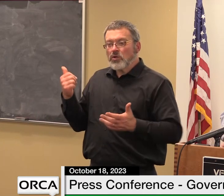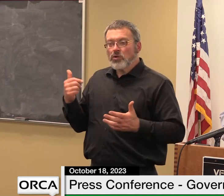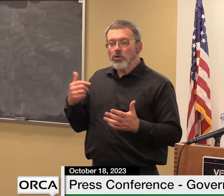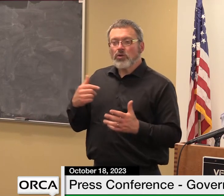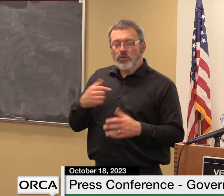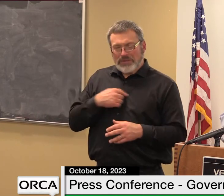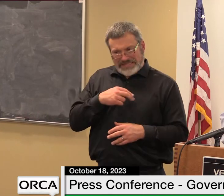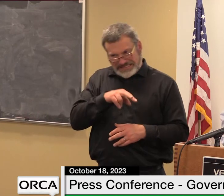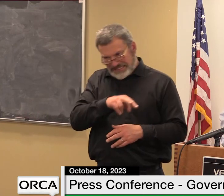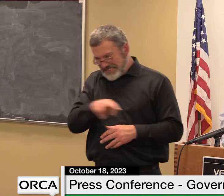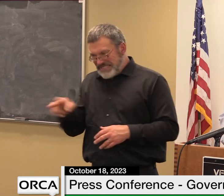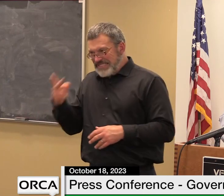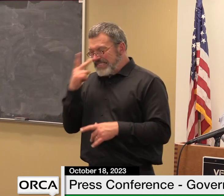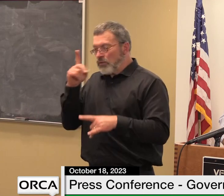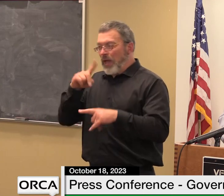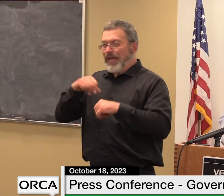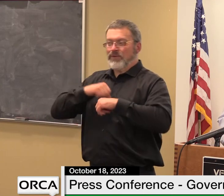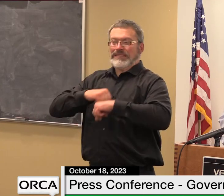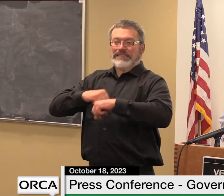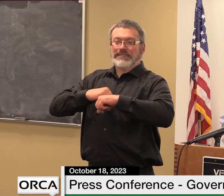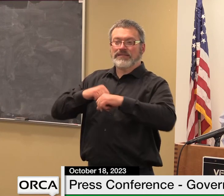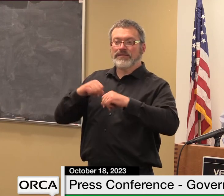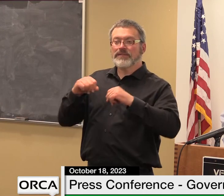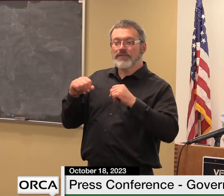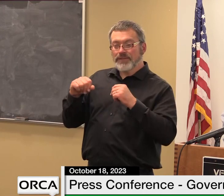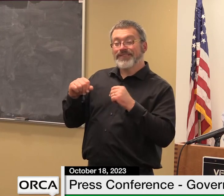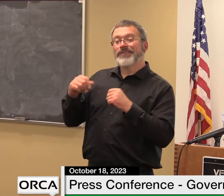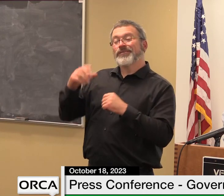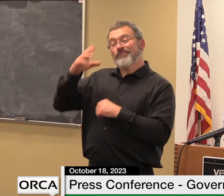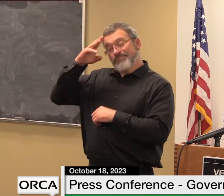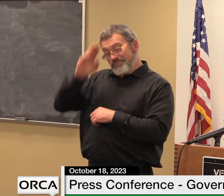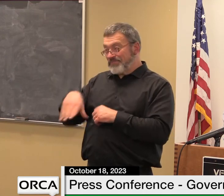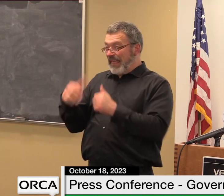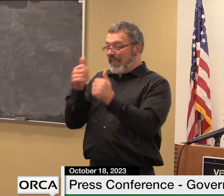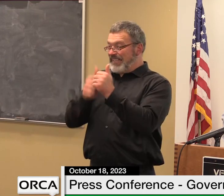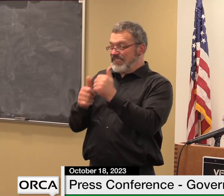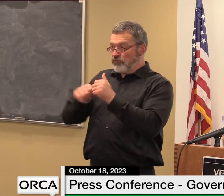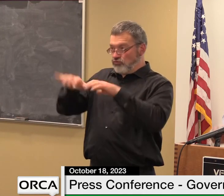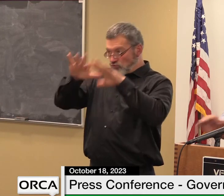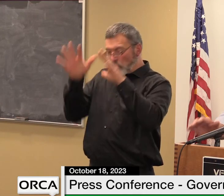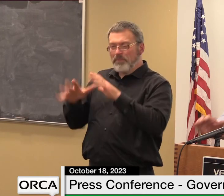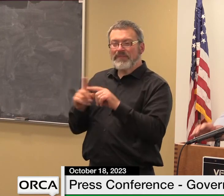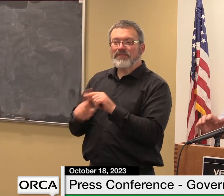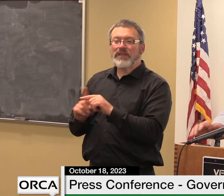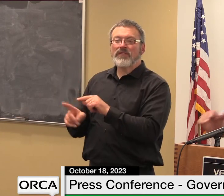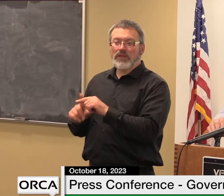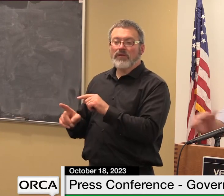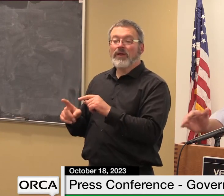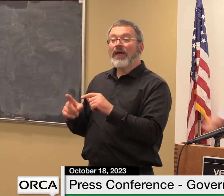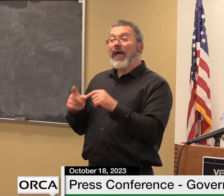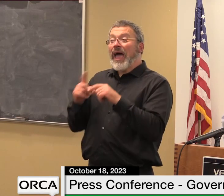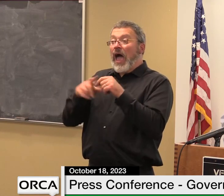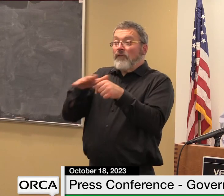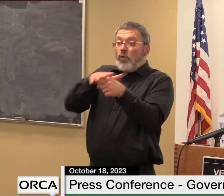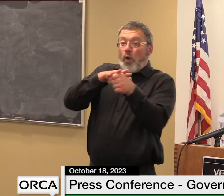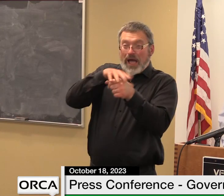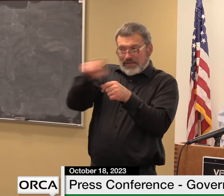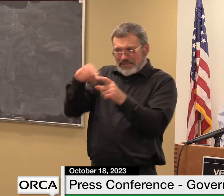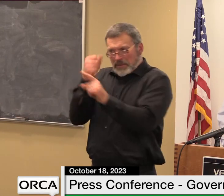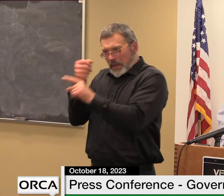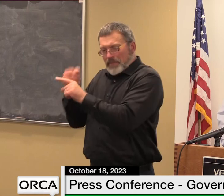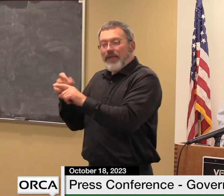Every storm is different. Every place is different. So we can't say that we're going to get every place before the next